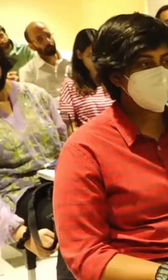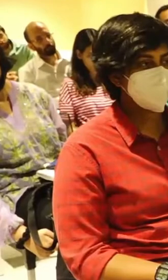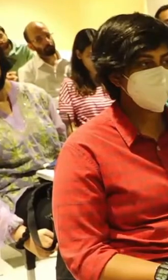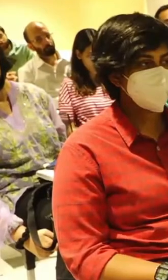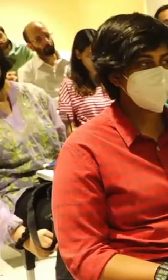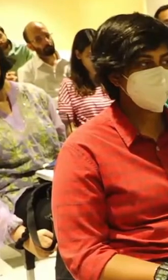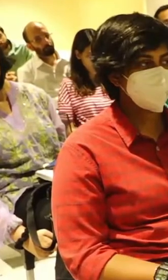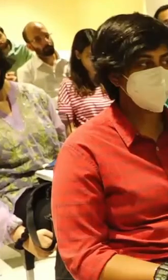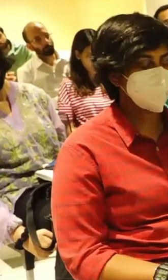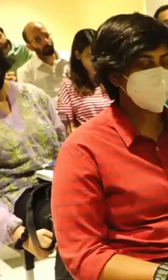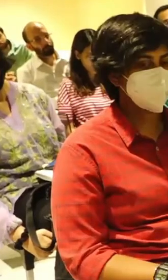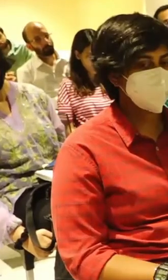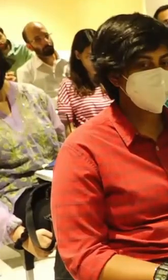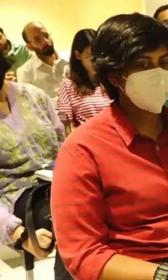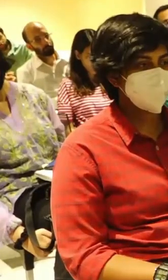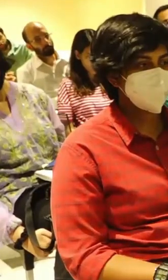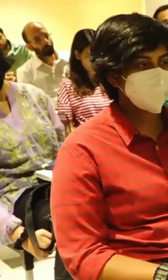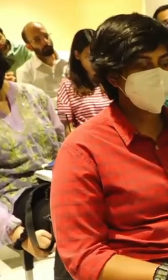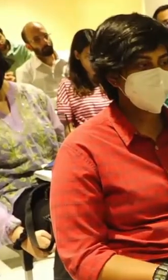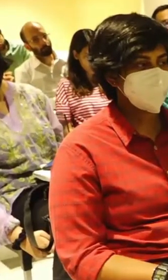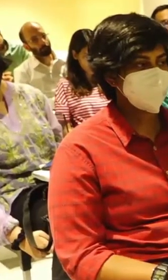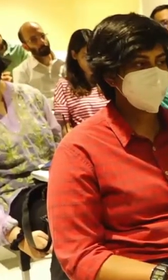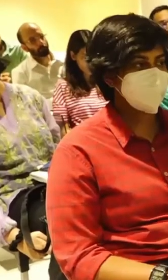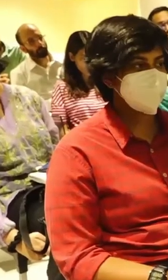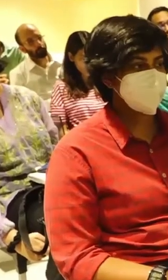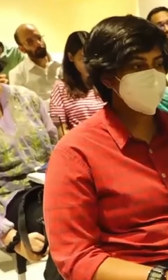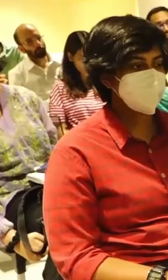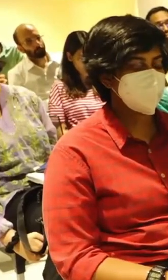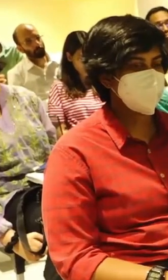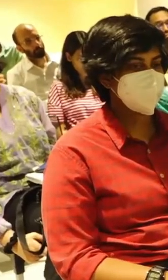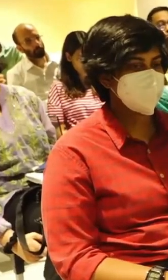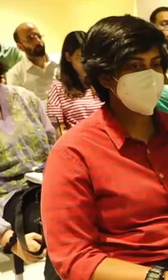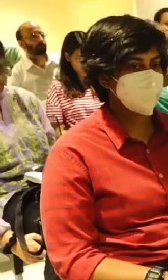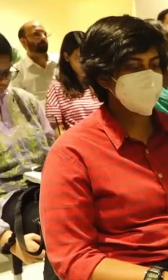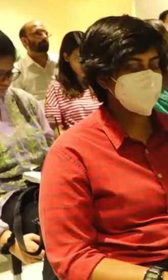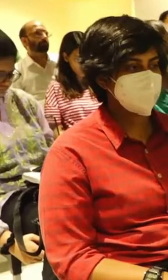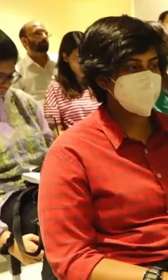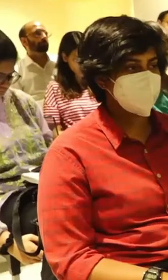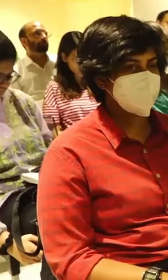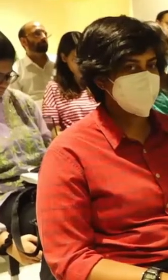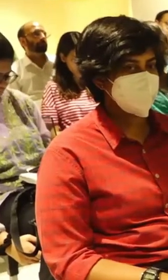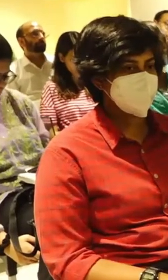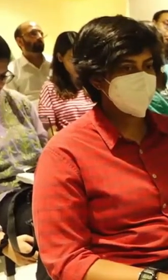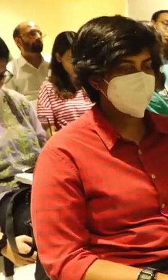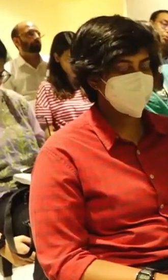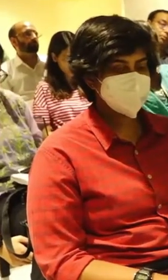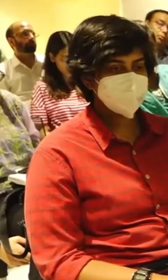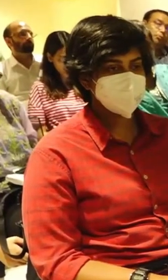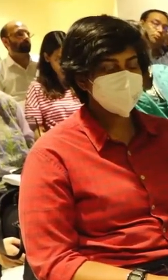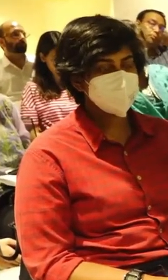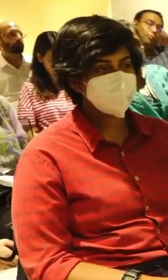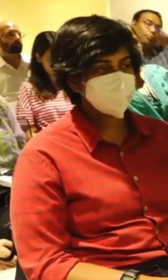place? So that's number one. Number two is in relation to what you said vis-a-vis the question